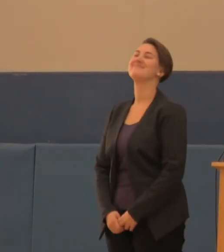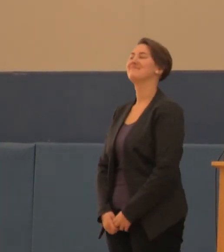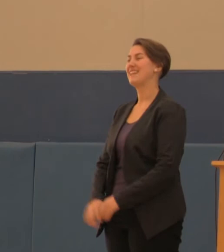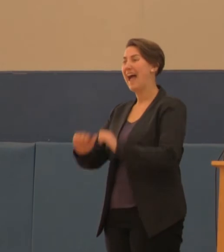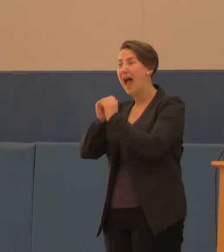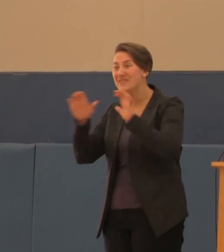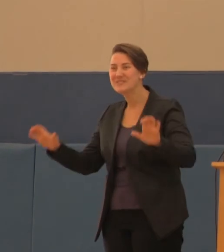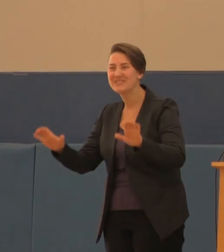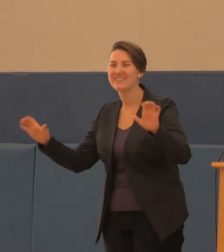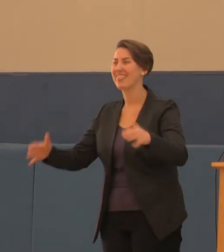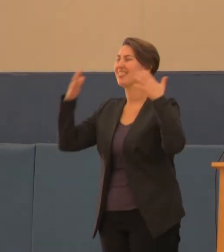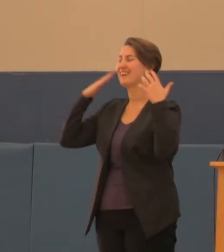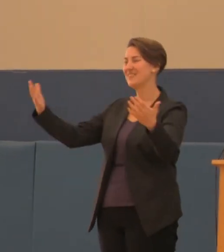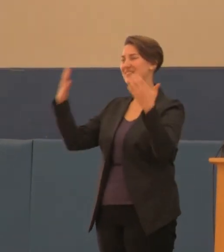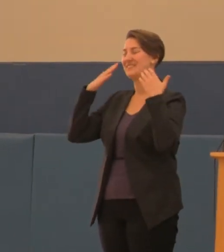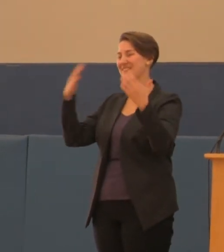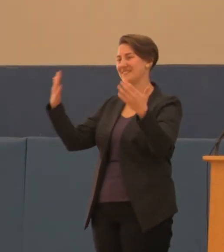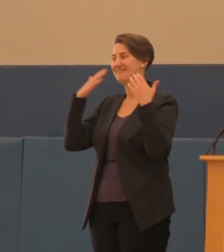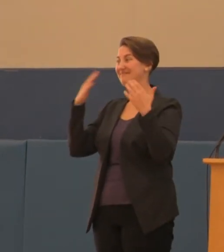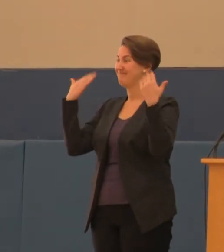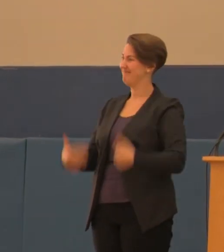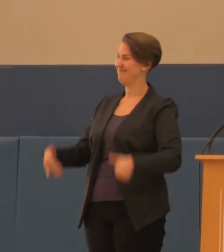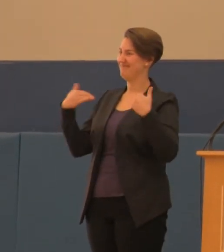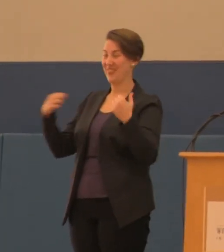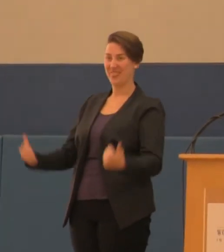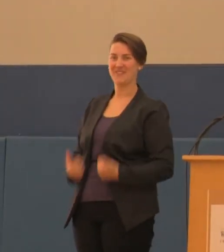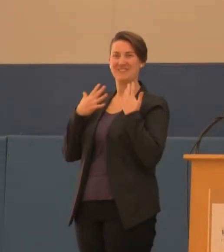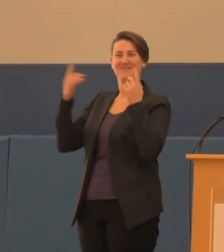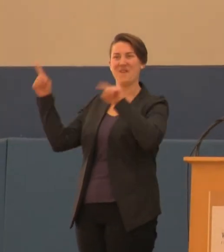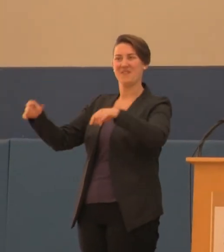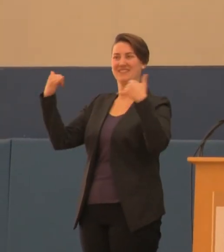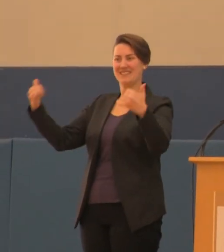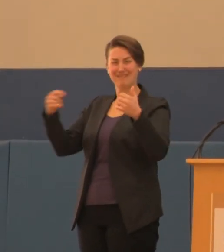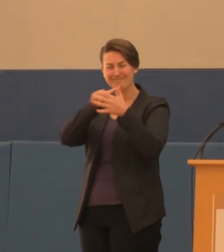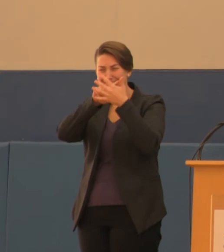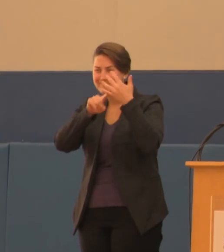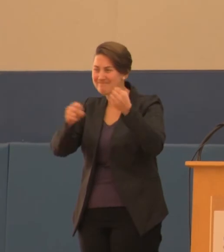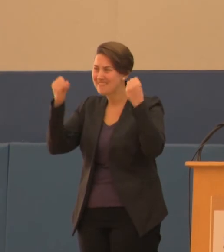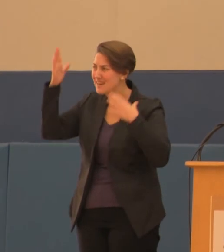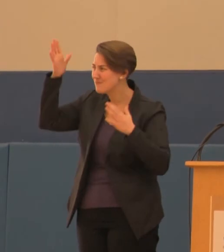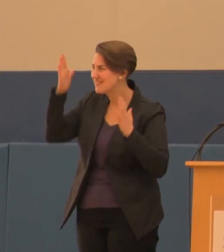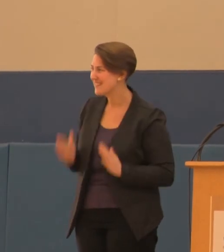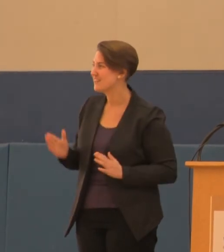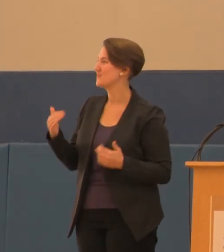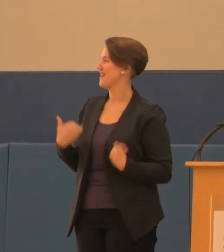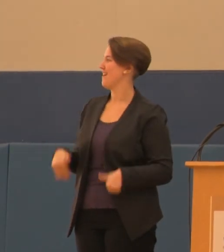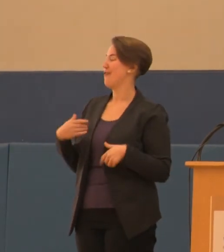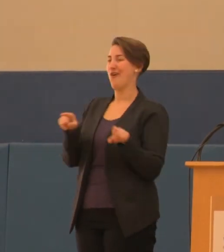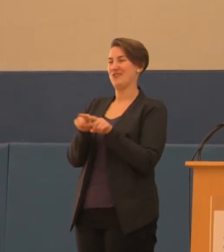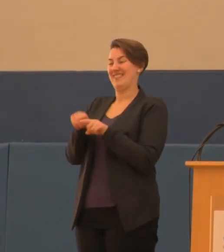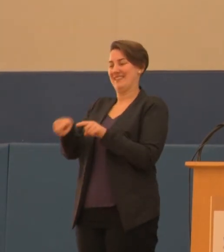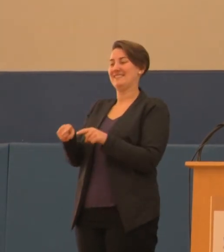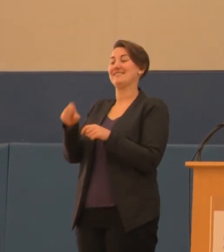How are you? And thank you. It is really an honor to be here today, as the other presenters have said, in such a historic